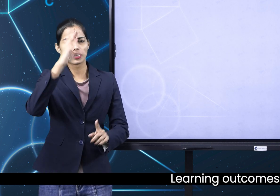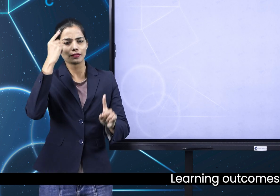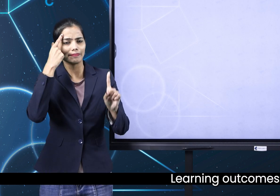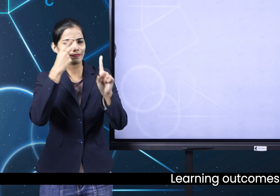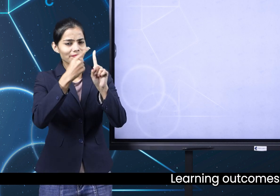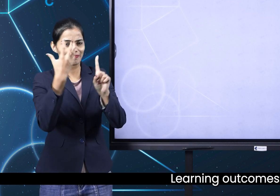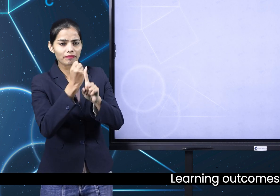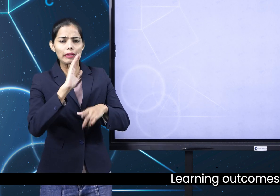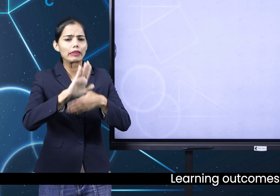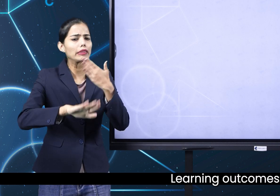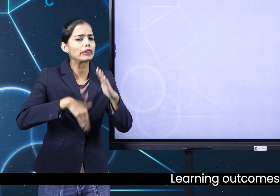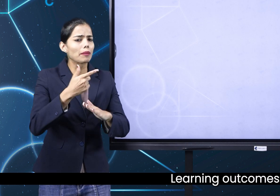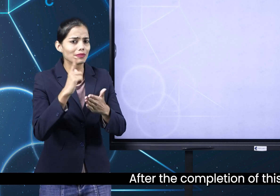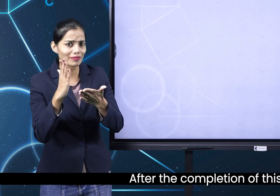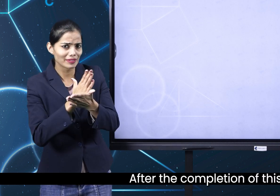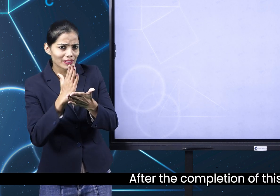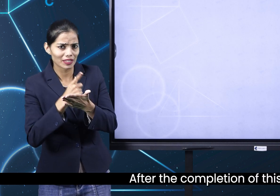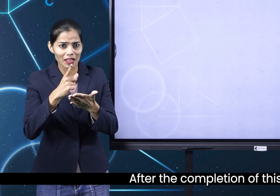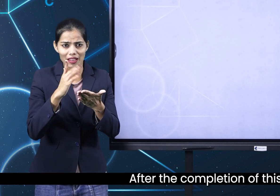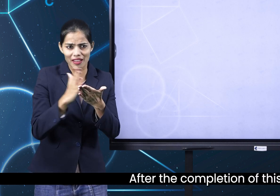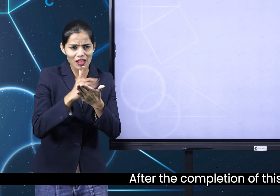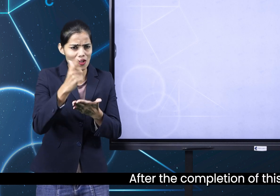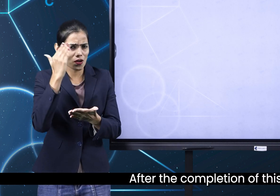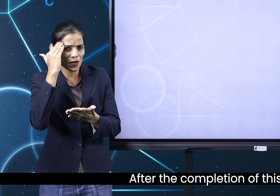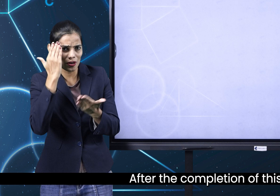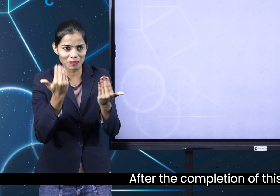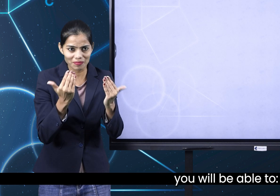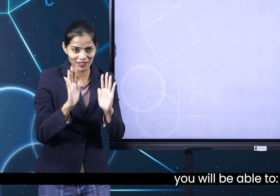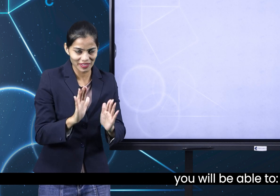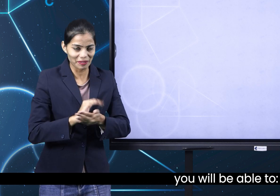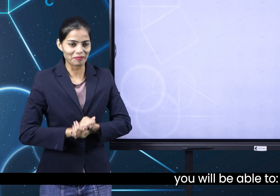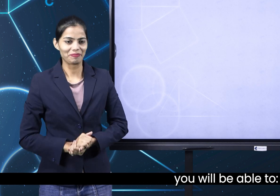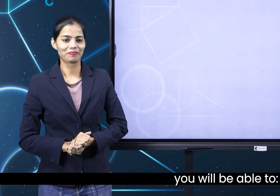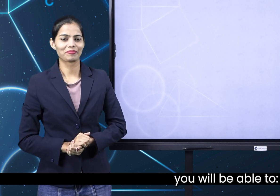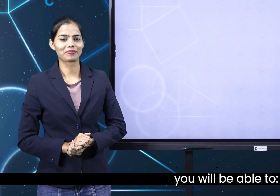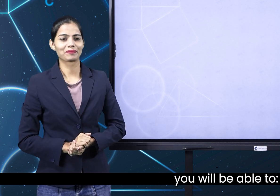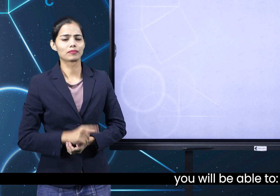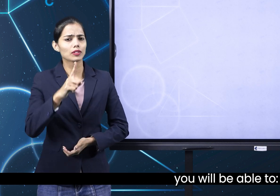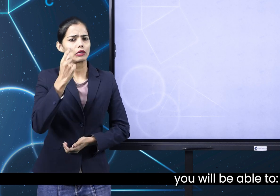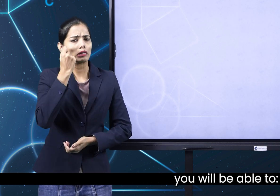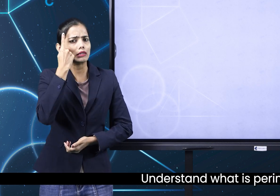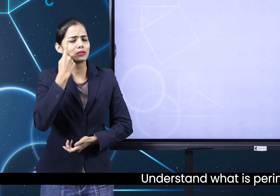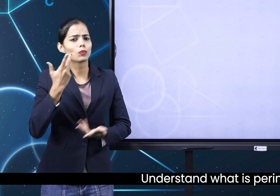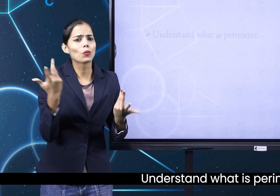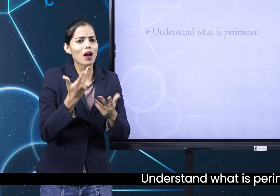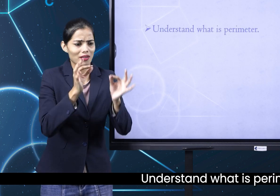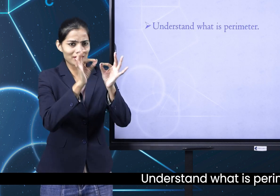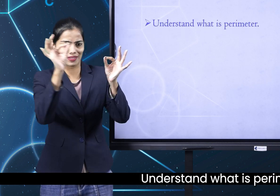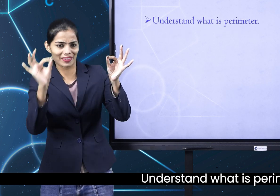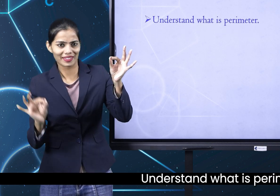Learning outcomes. After the completion of this lesson, you will be able to understand what is